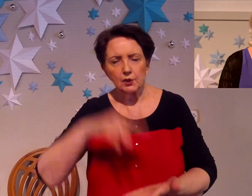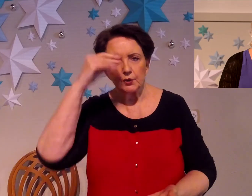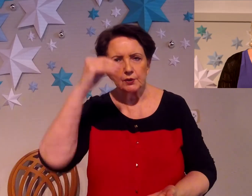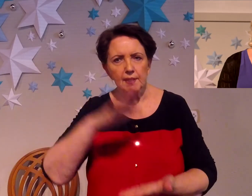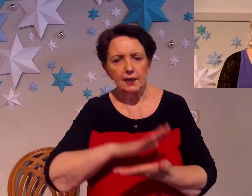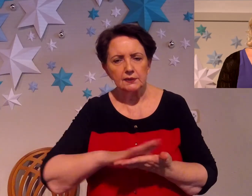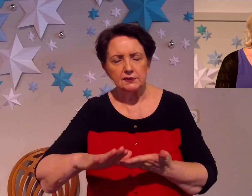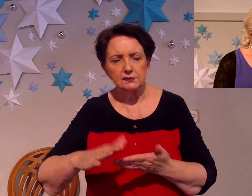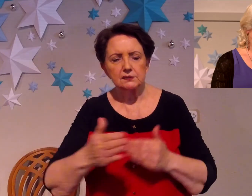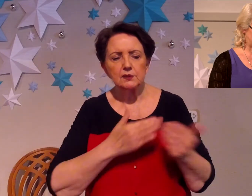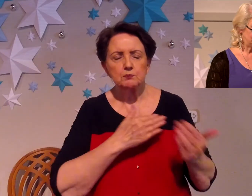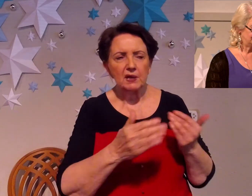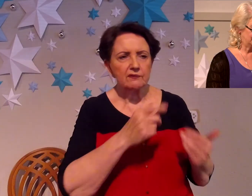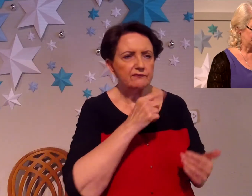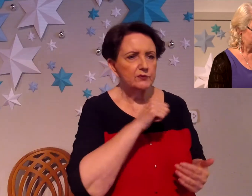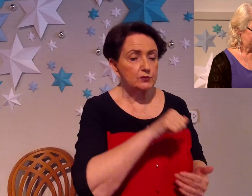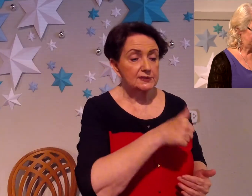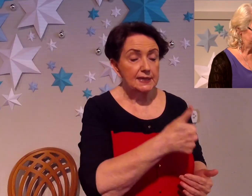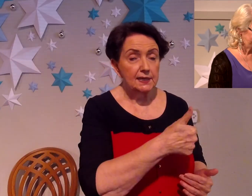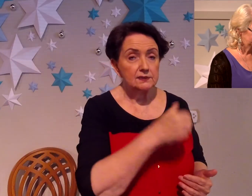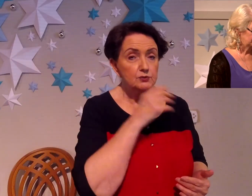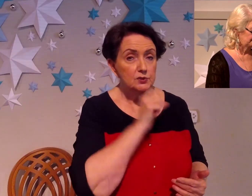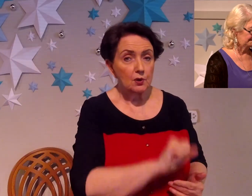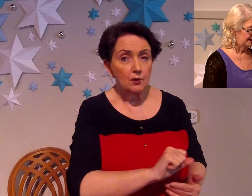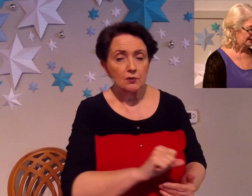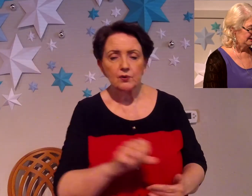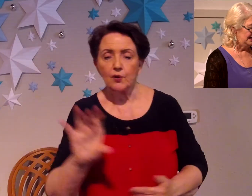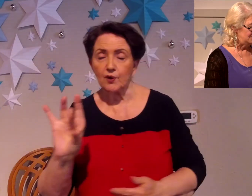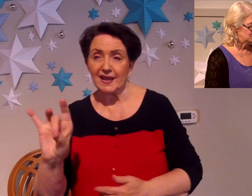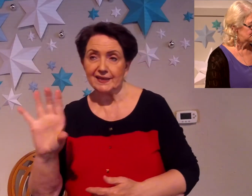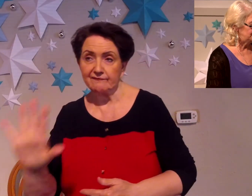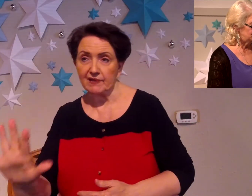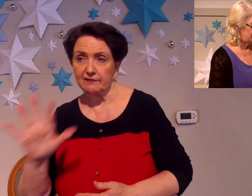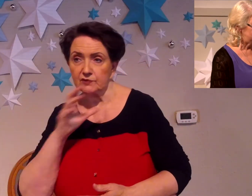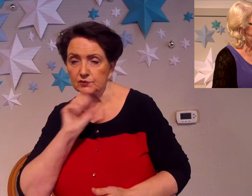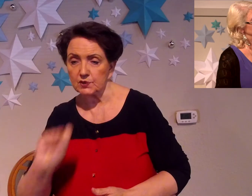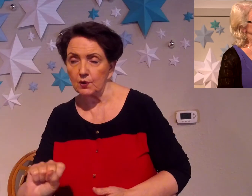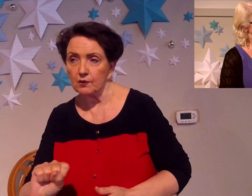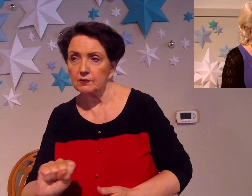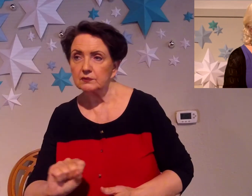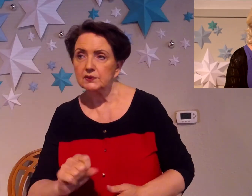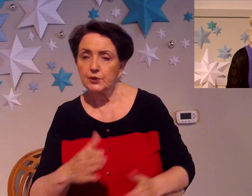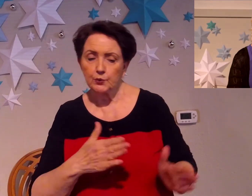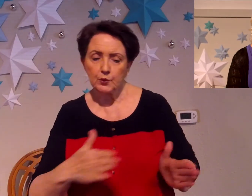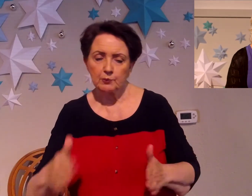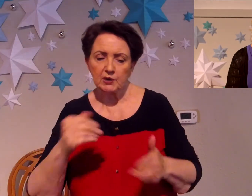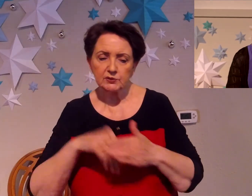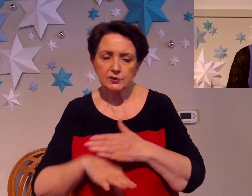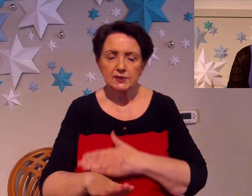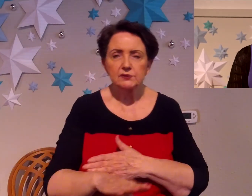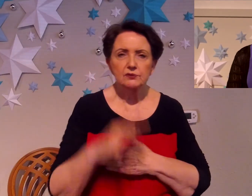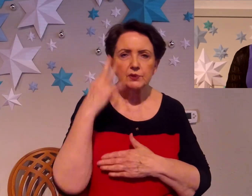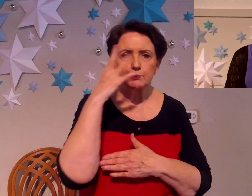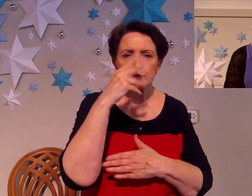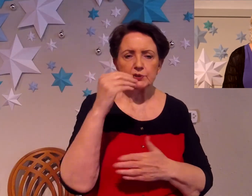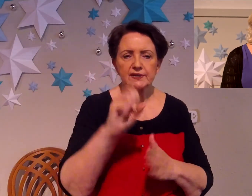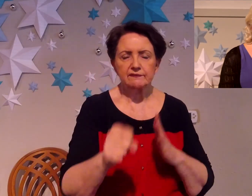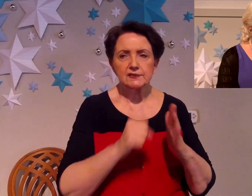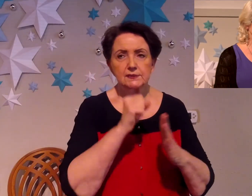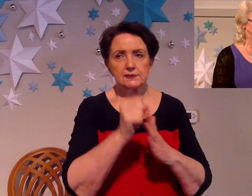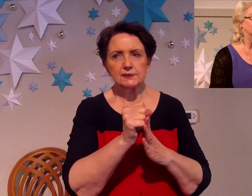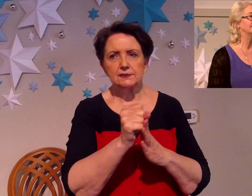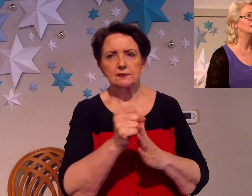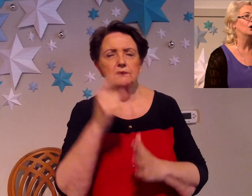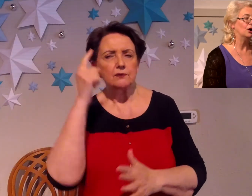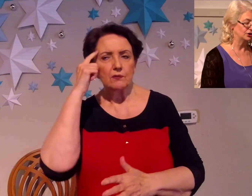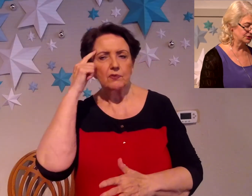we are 10 or 85. As we prepare to enter into the beauty of this season, let our thoughts and